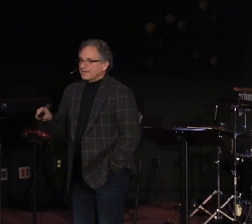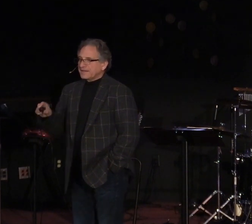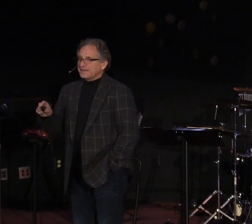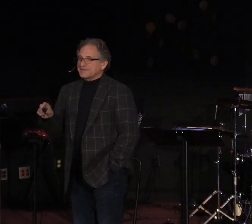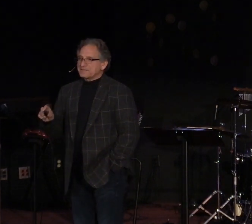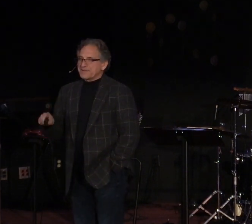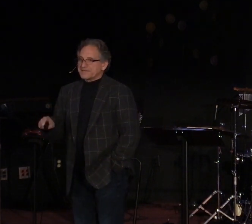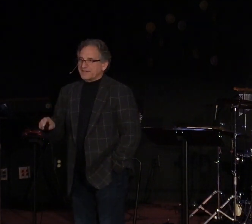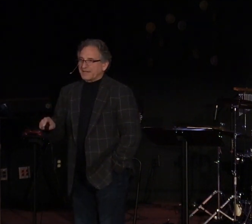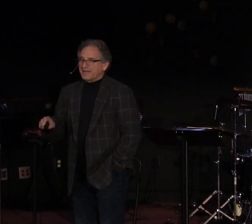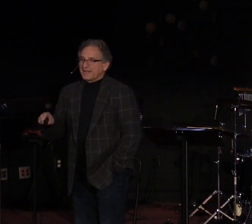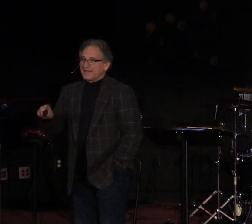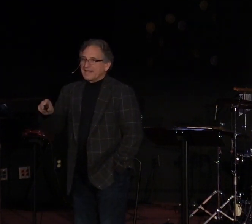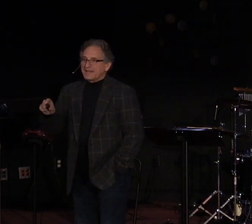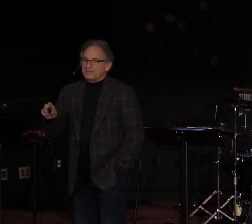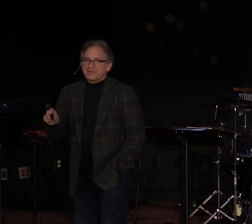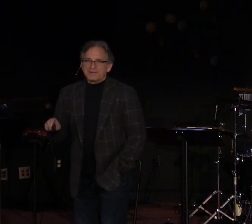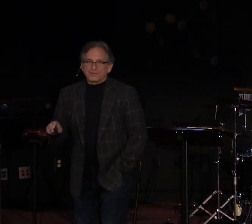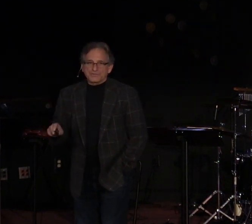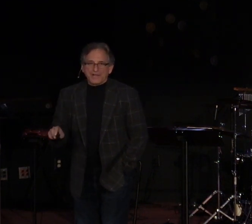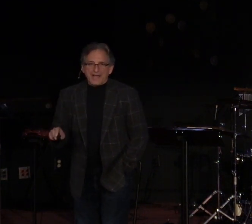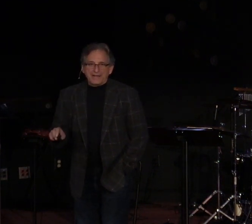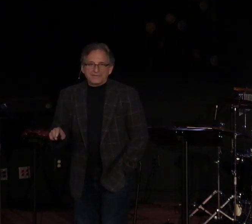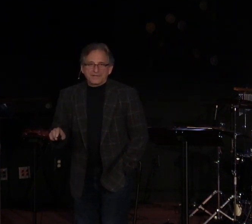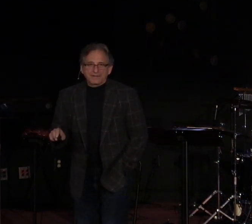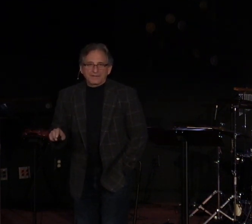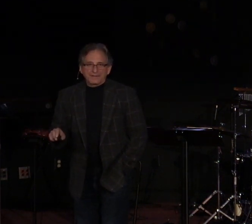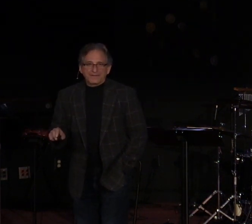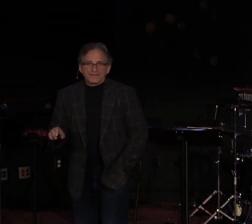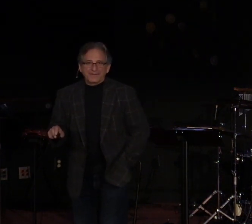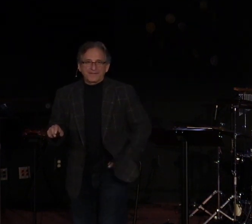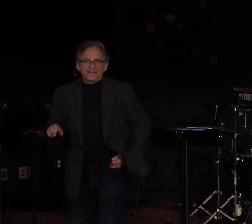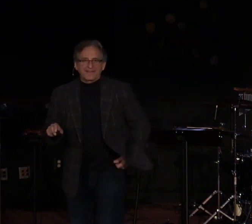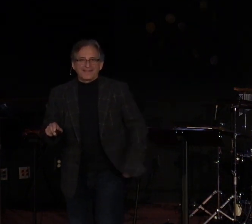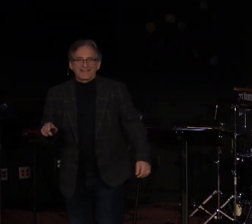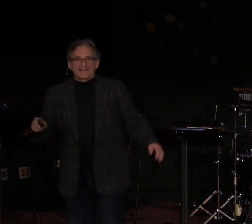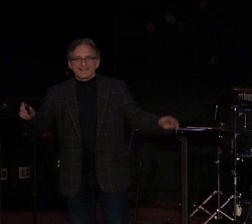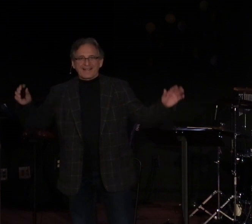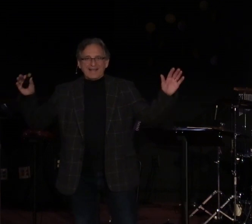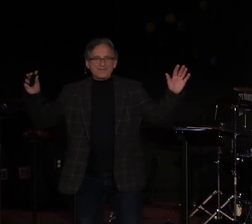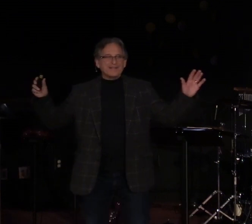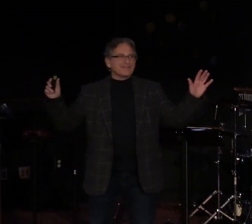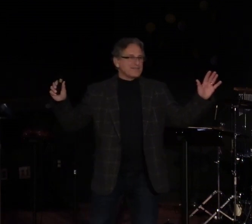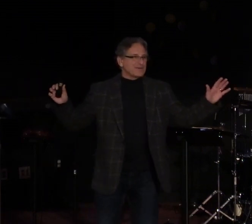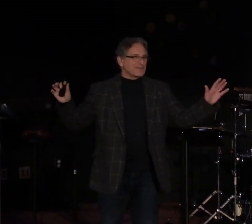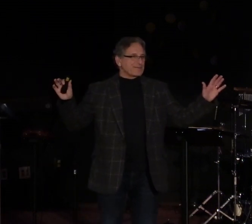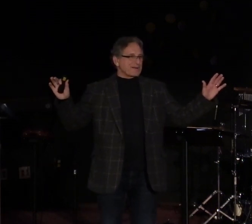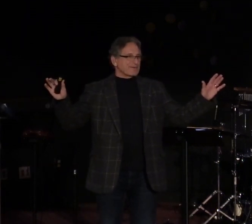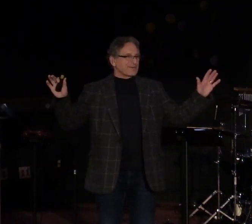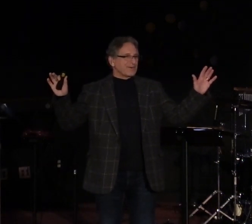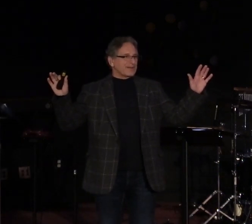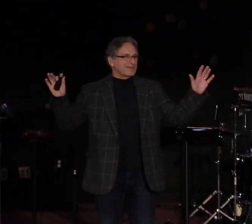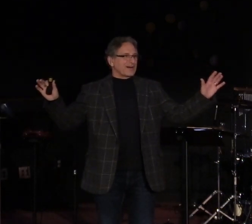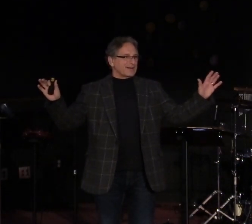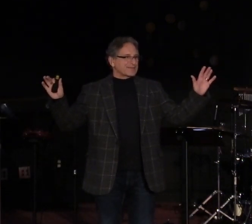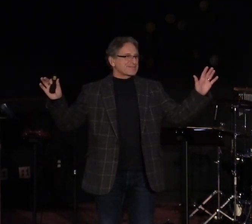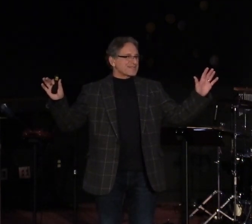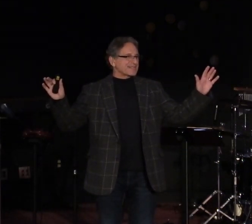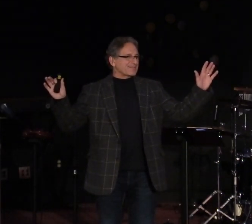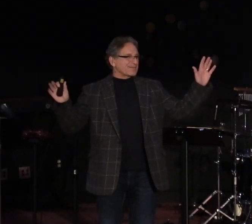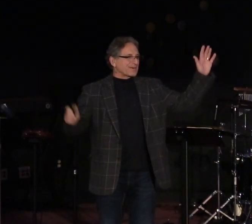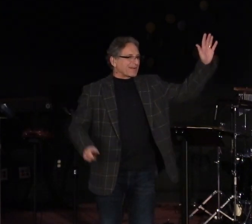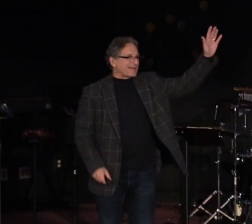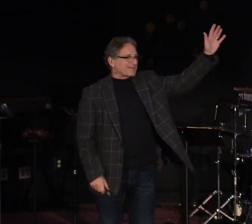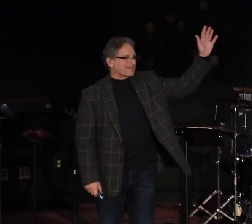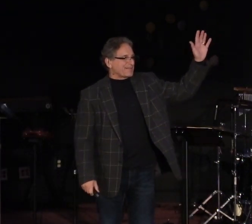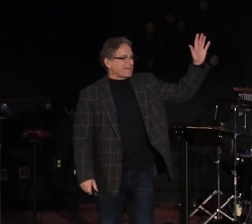God is missing in people's lives. Now, how many of you remember when God was